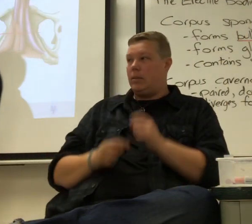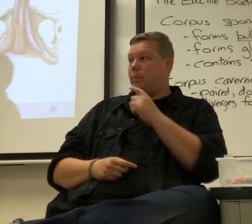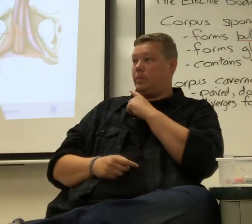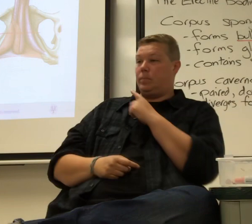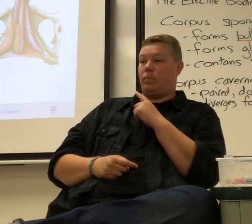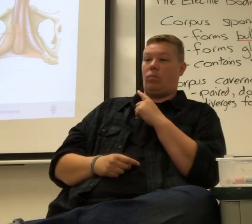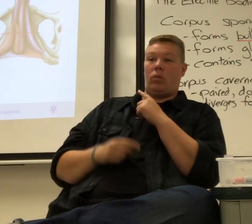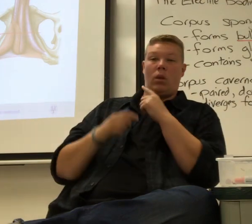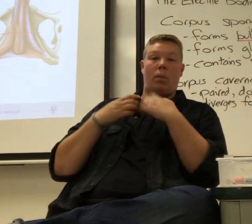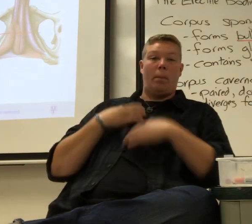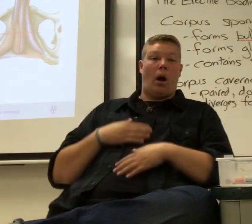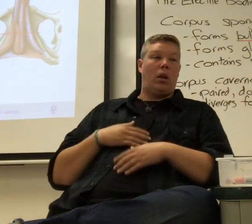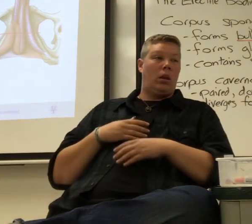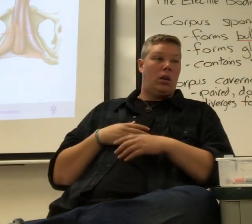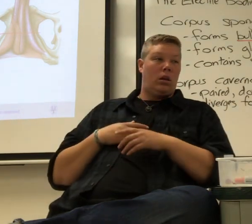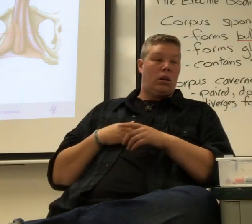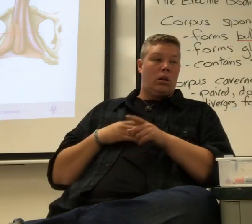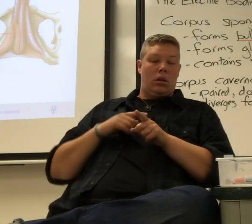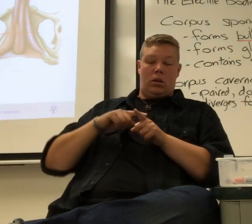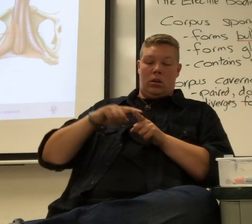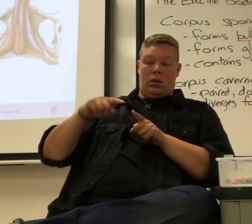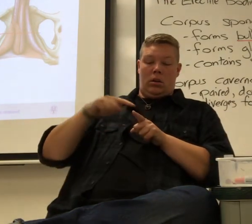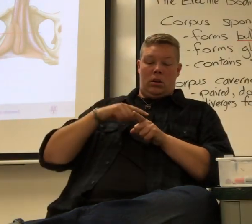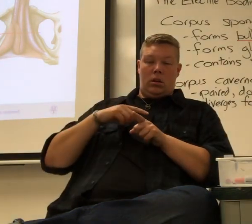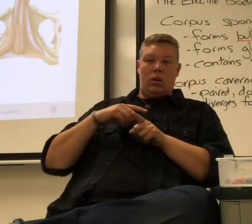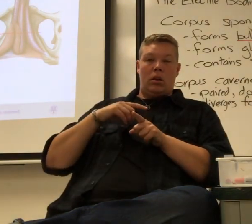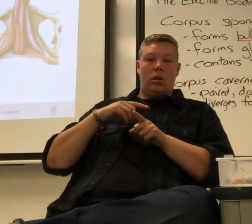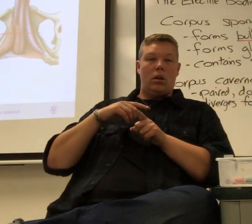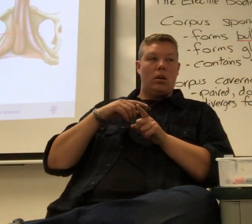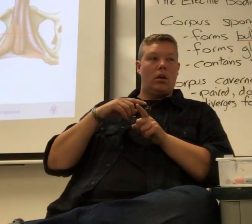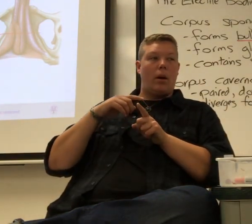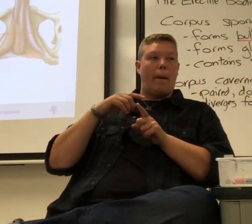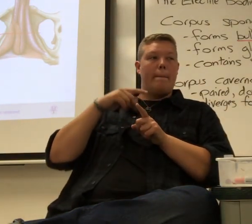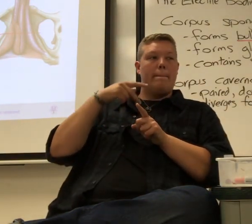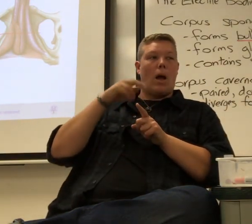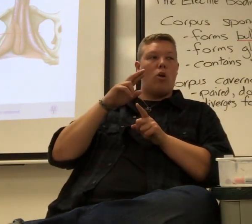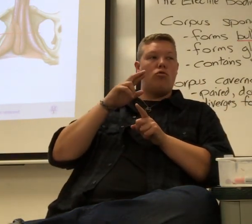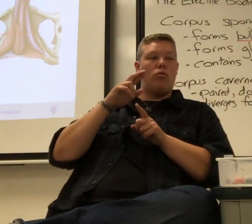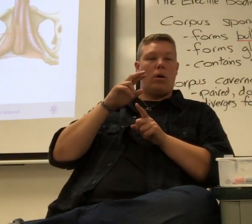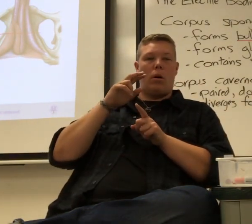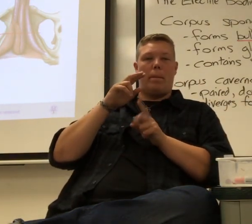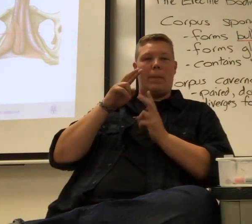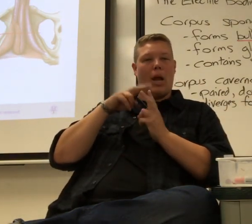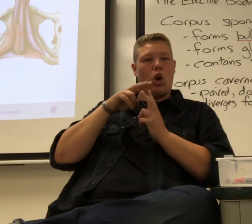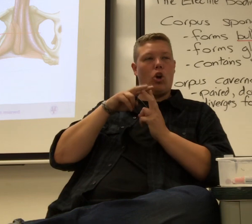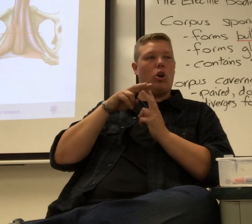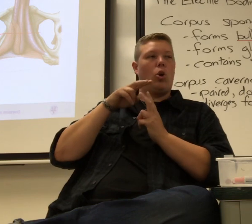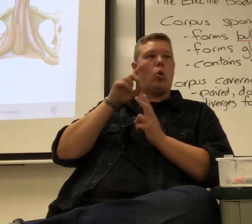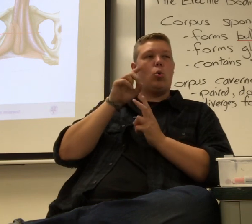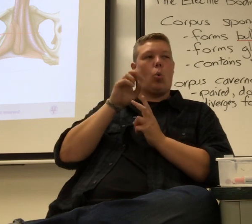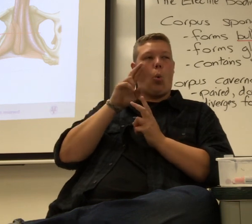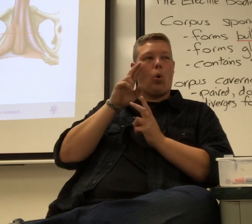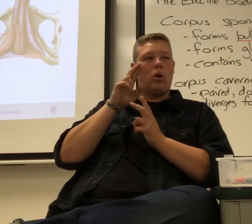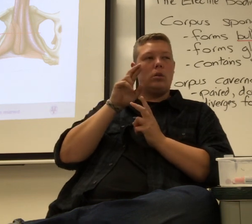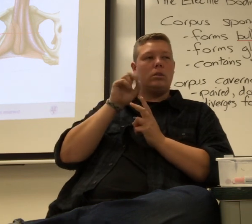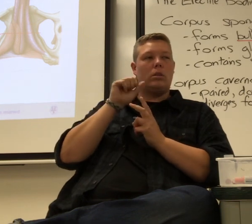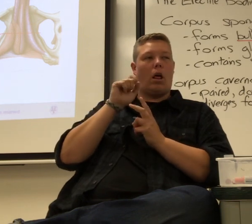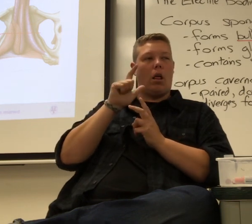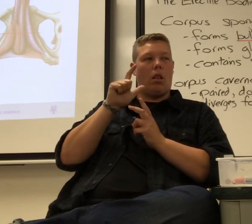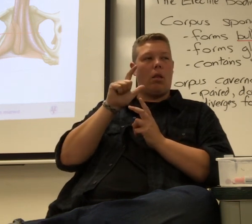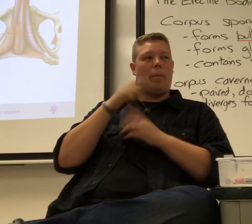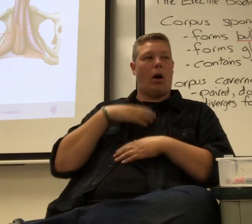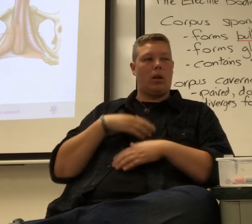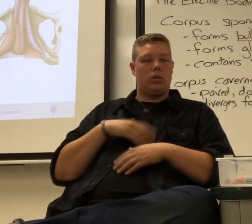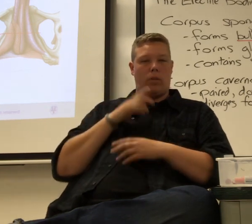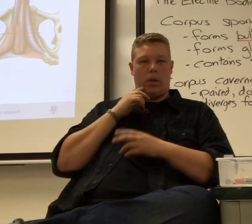the body, we have paired dorsal bodies. The blue tissue is paired corpus